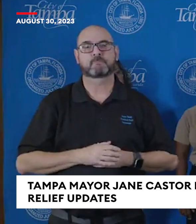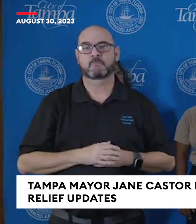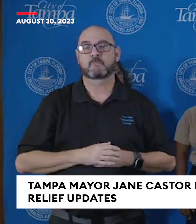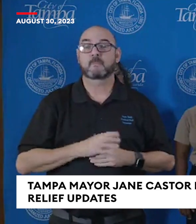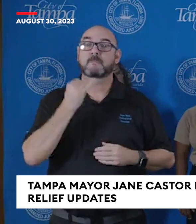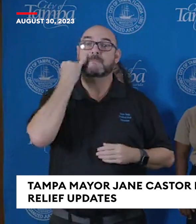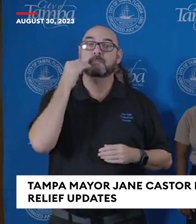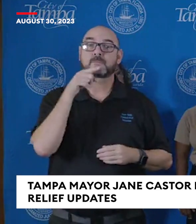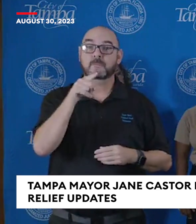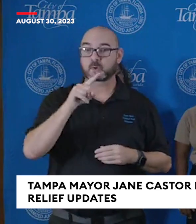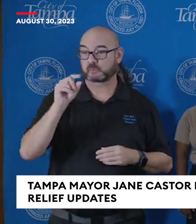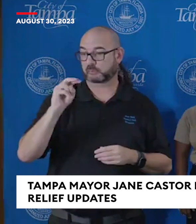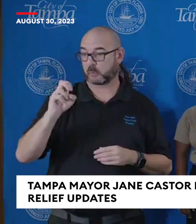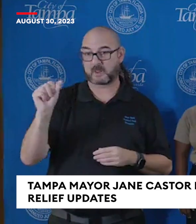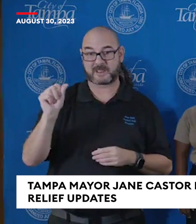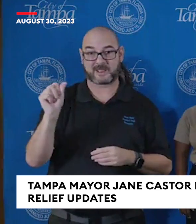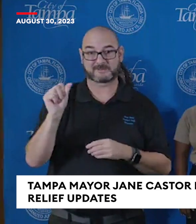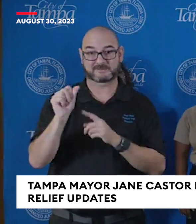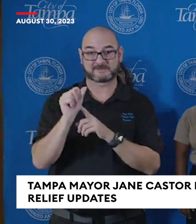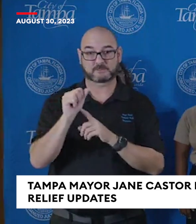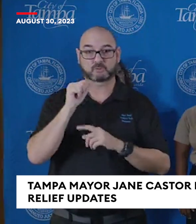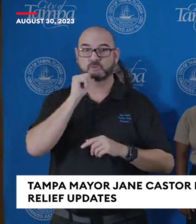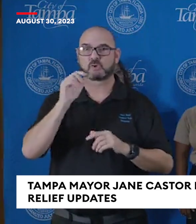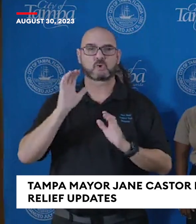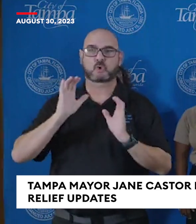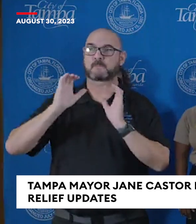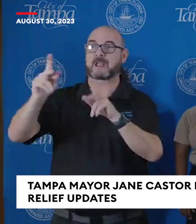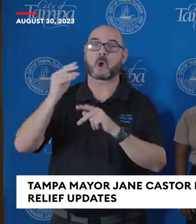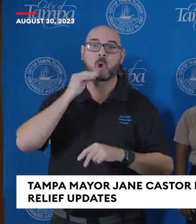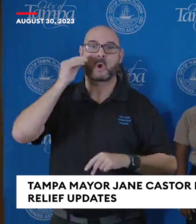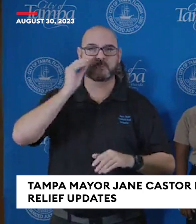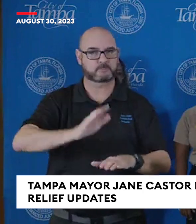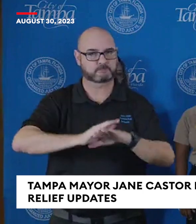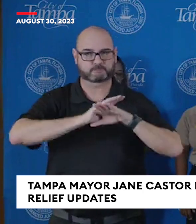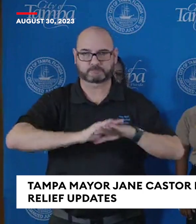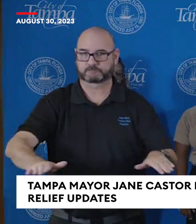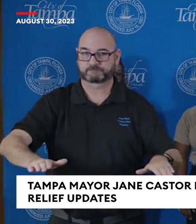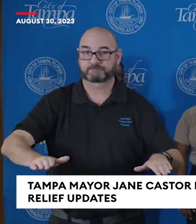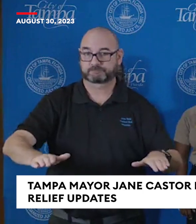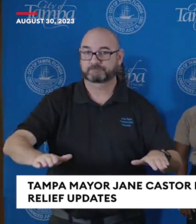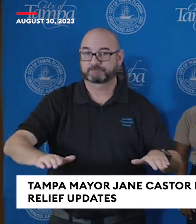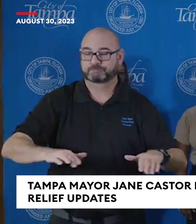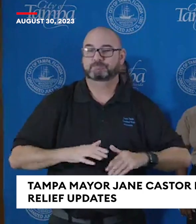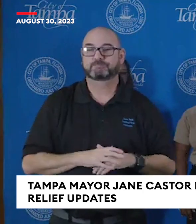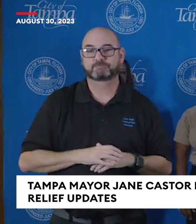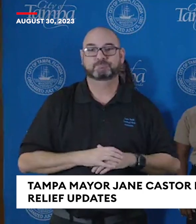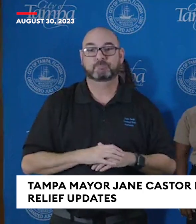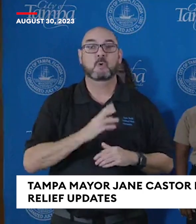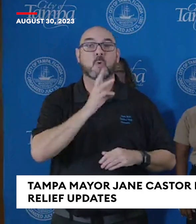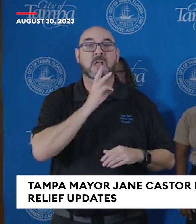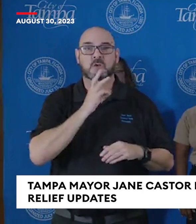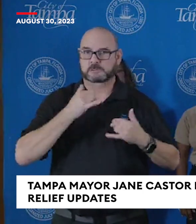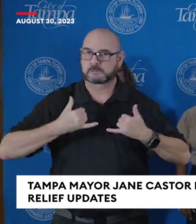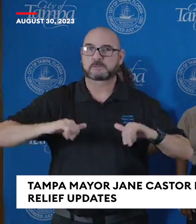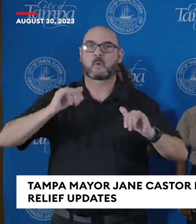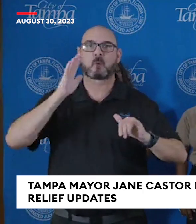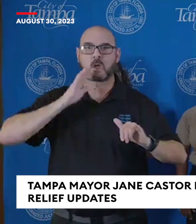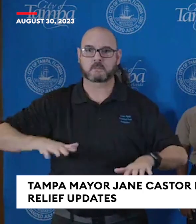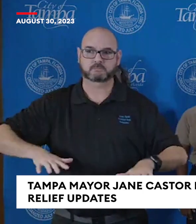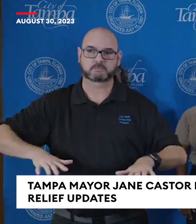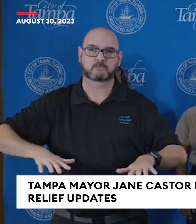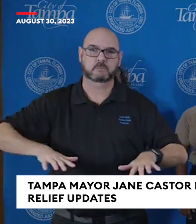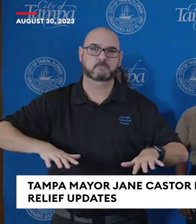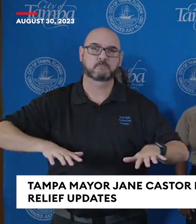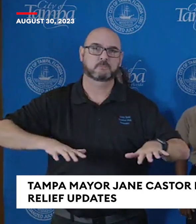to stay where you're at. Don't come out. That water is continuing to come into our area, the